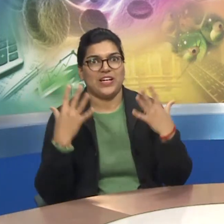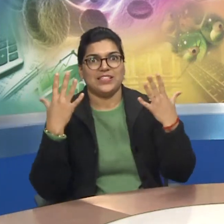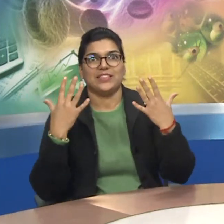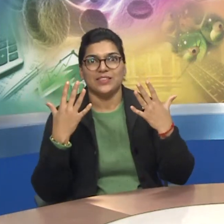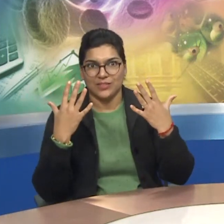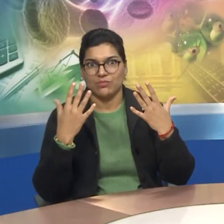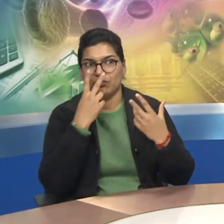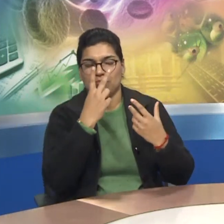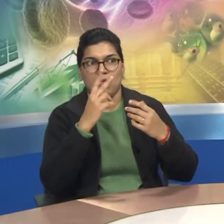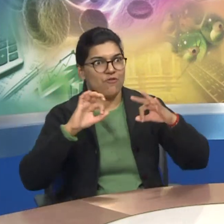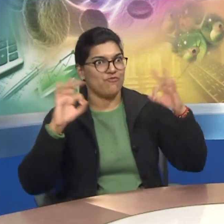refresh.